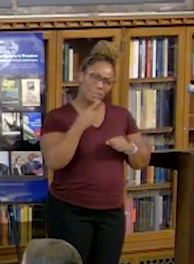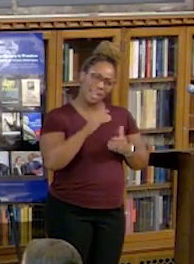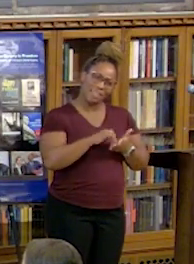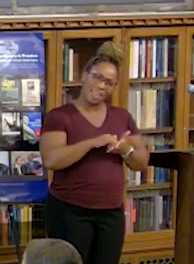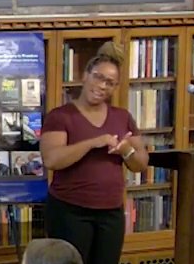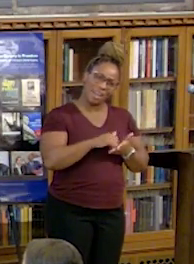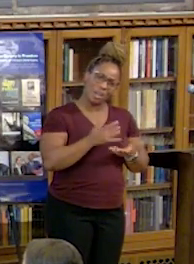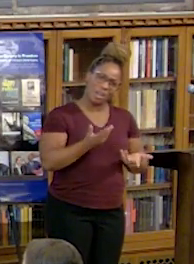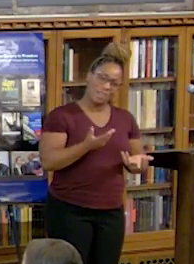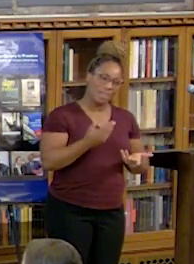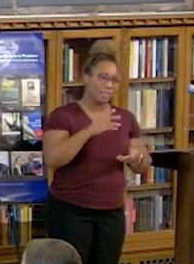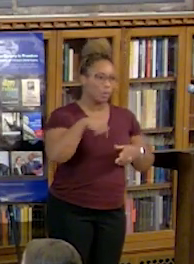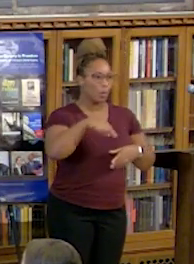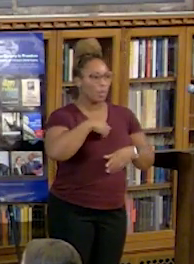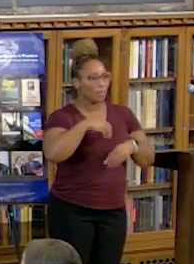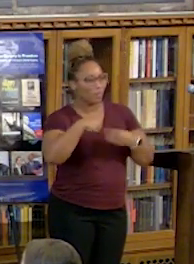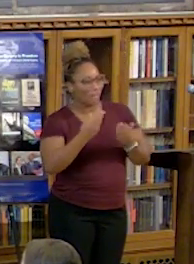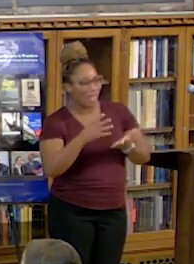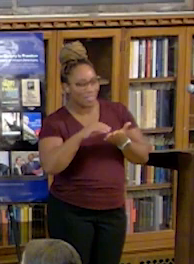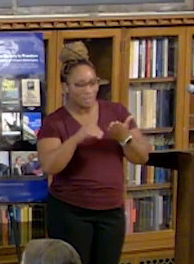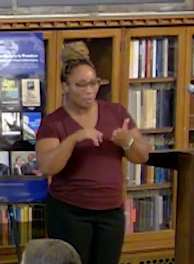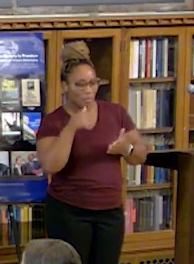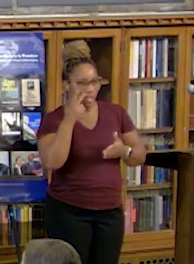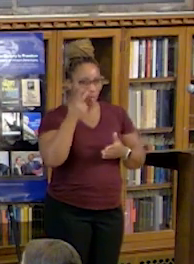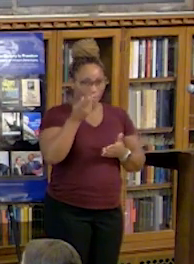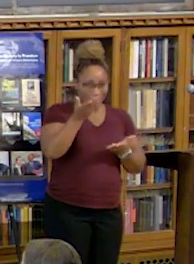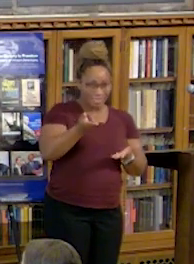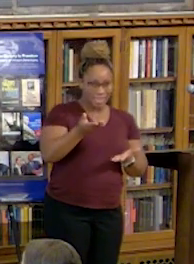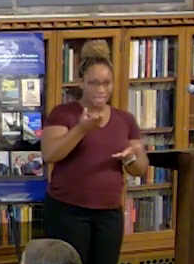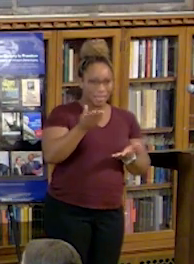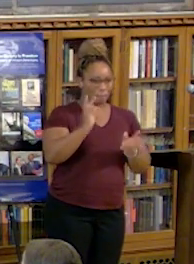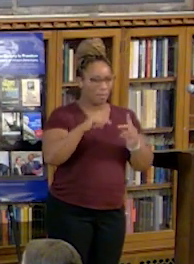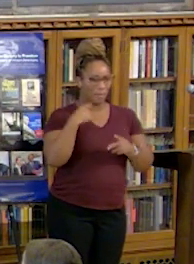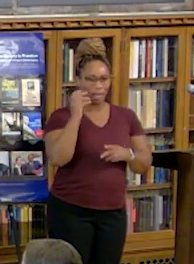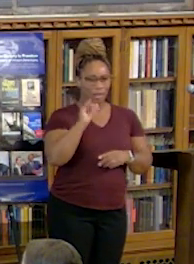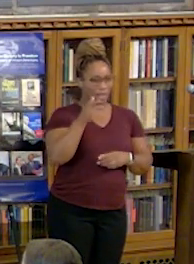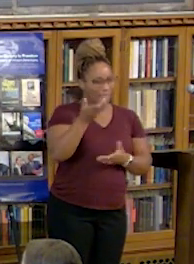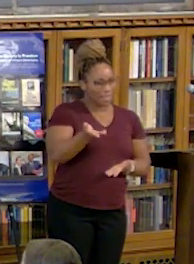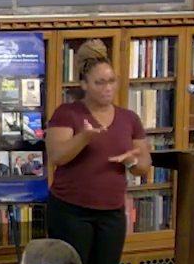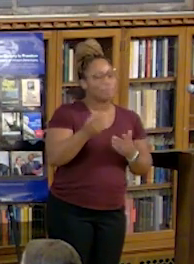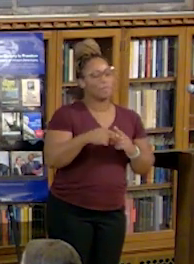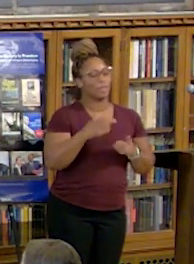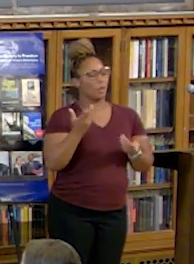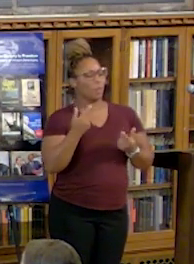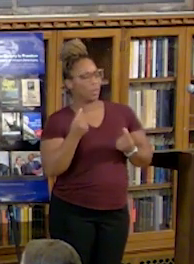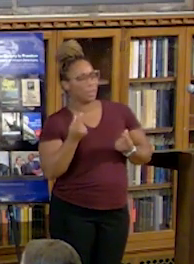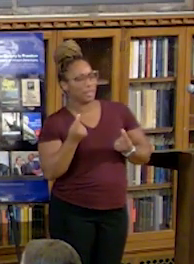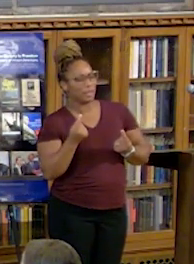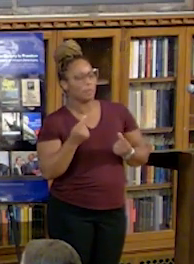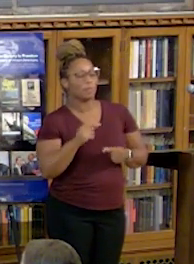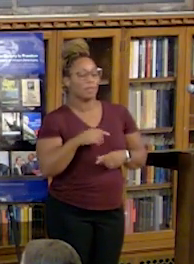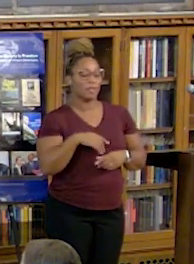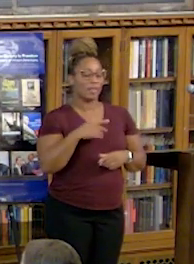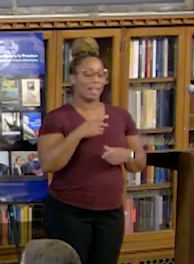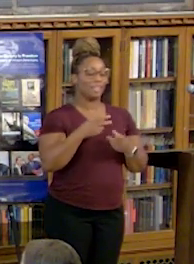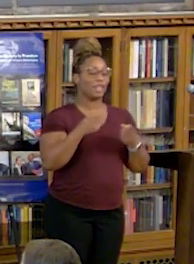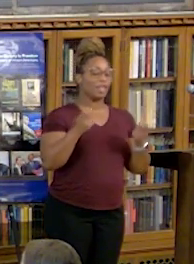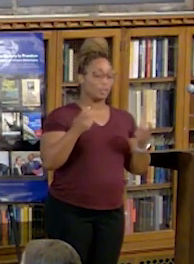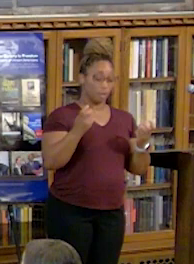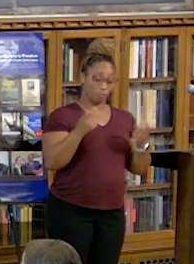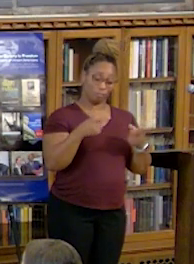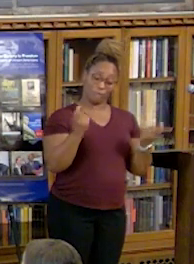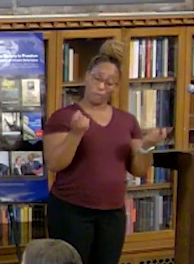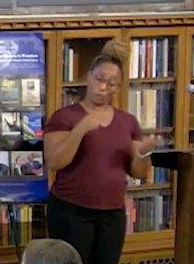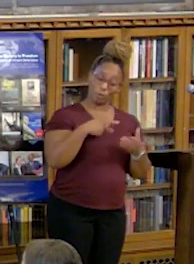saying this is what we're providing to students and they don't see themselves so what do we do and that is a huge project that's